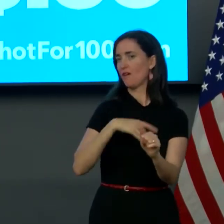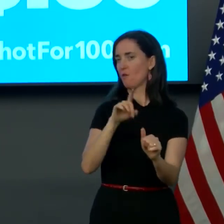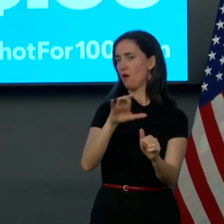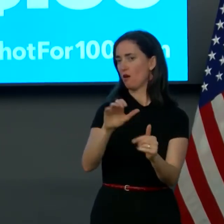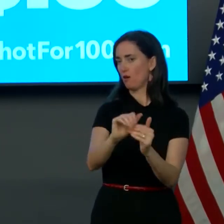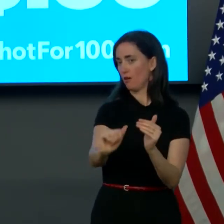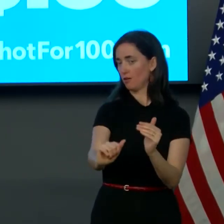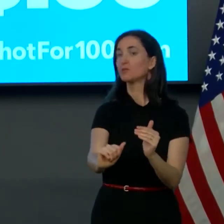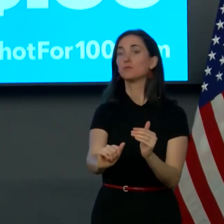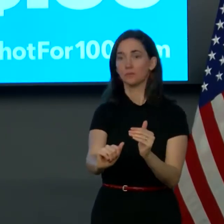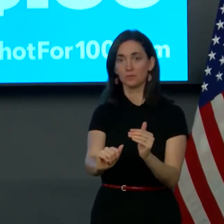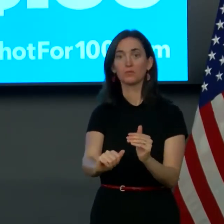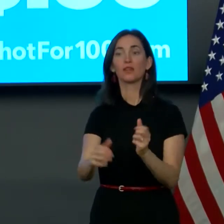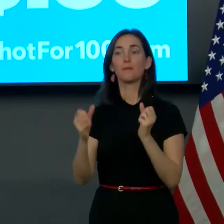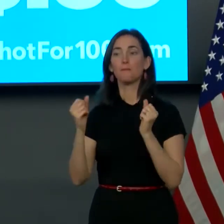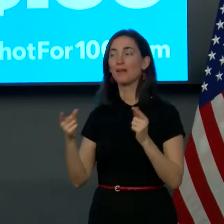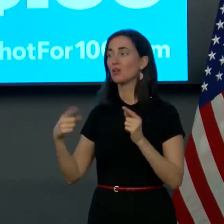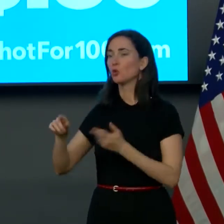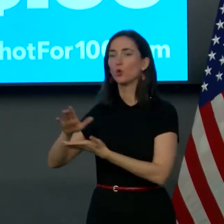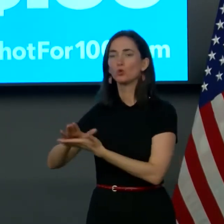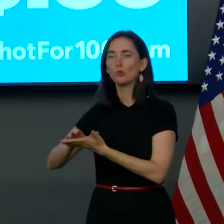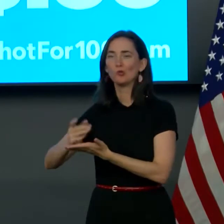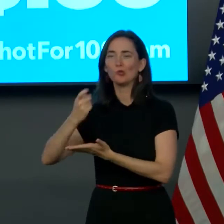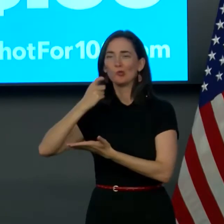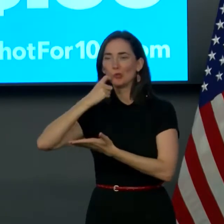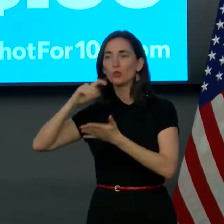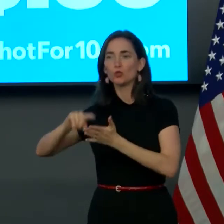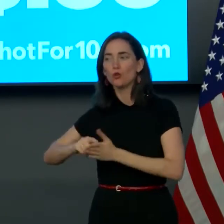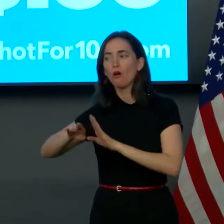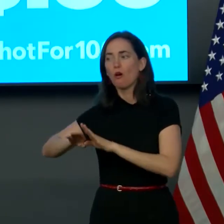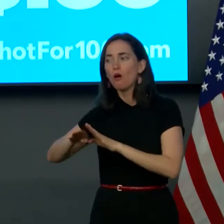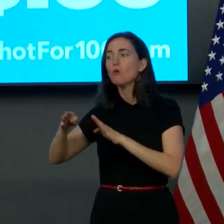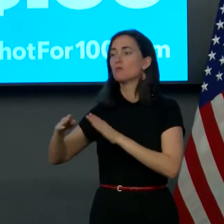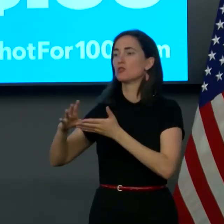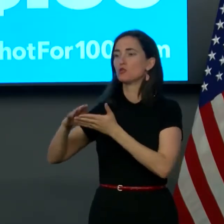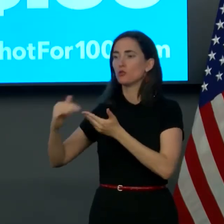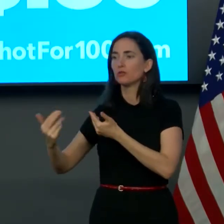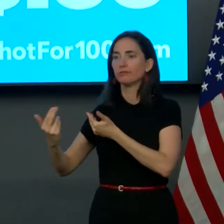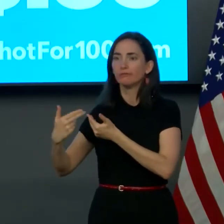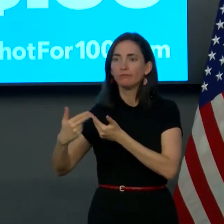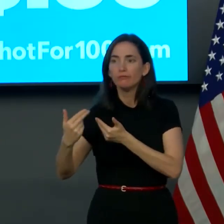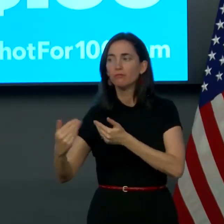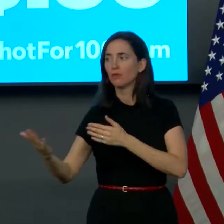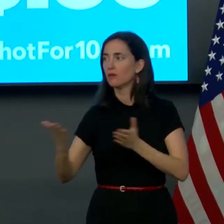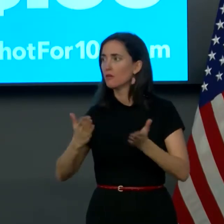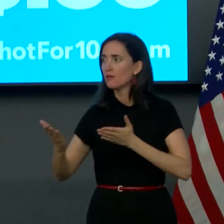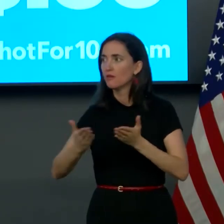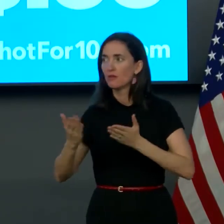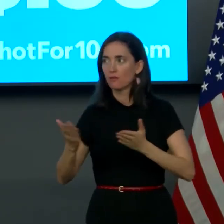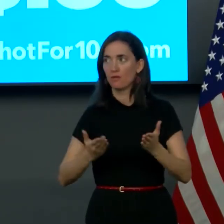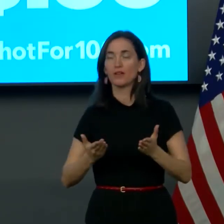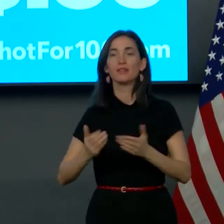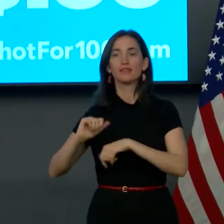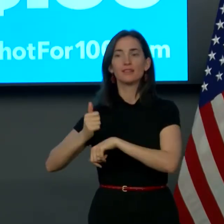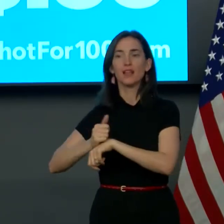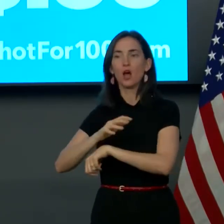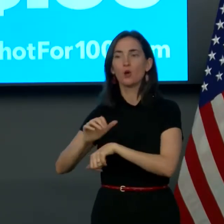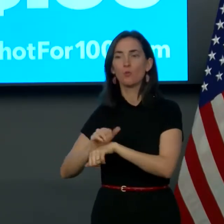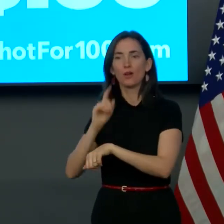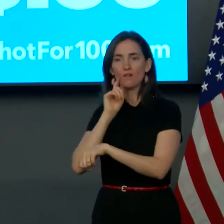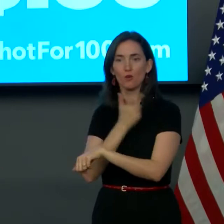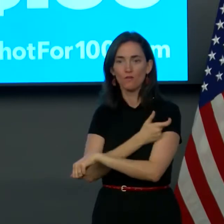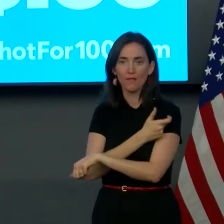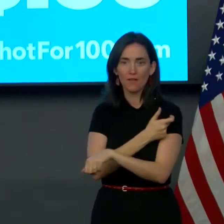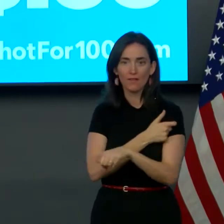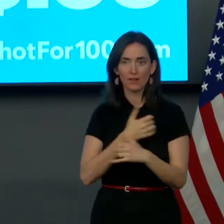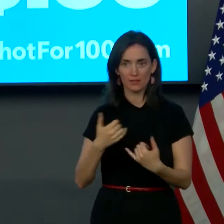these campuses are just now starting to get their students and to schedule these vaccine events. So I do want